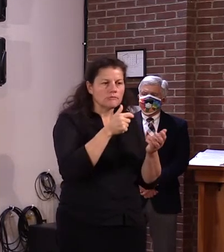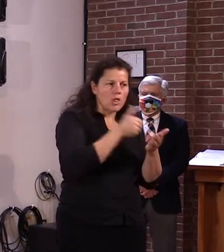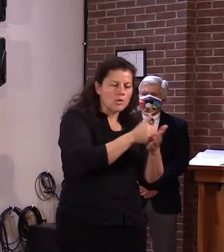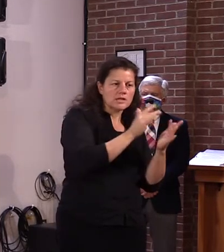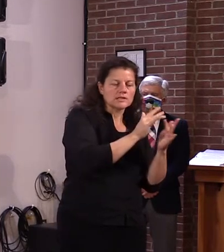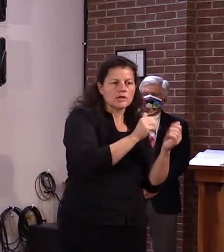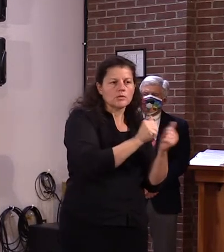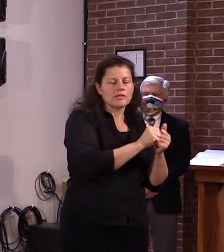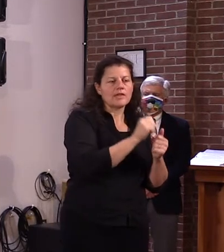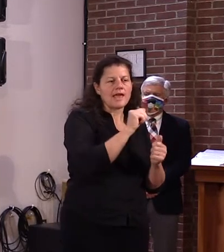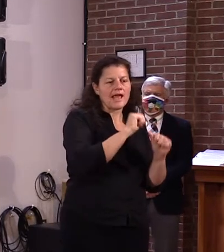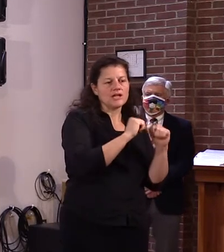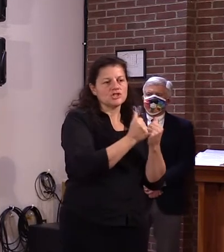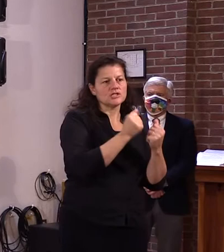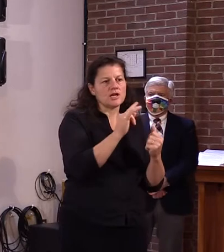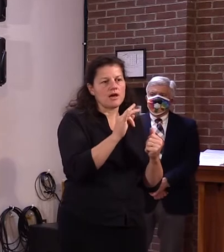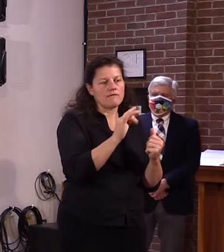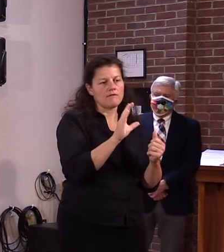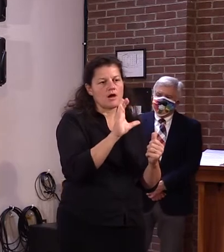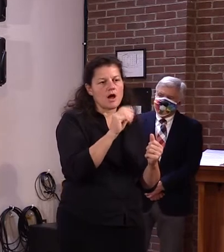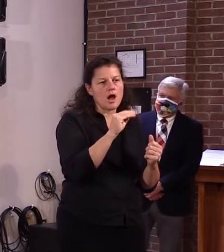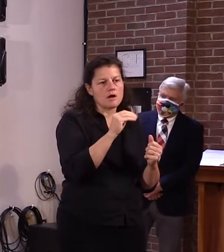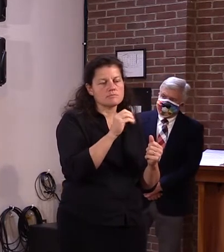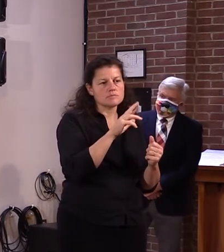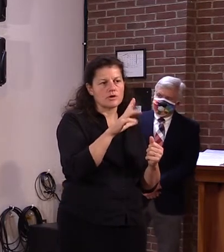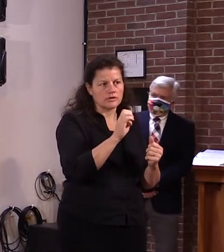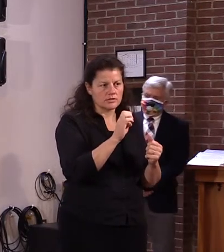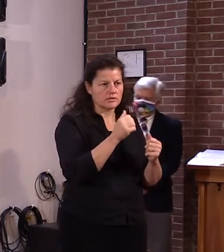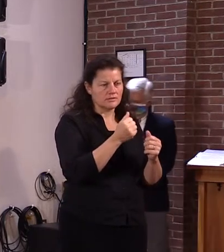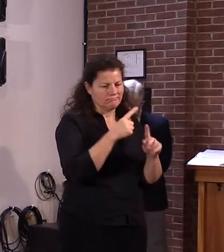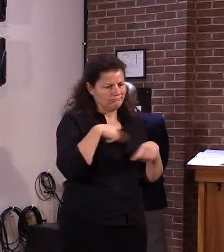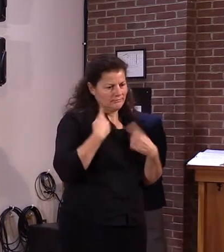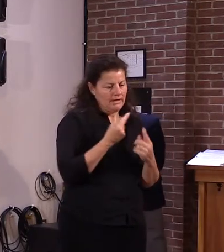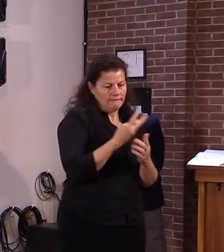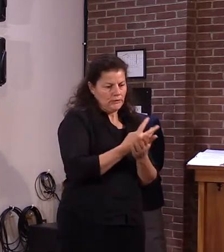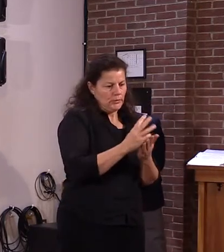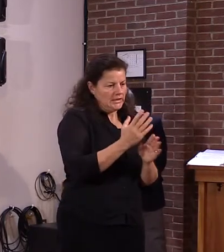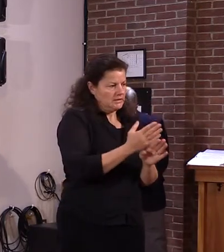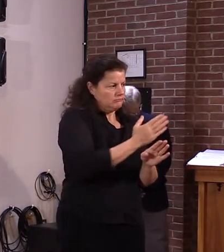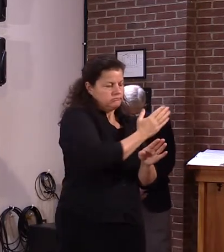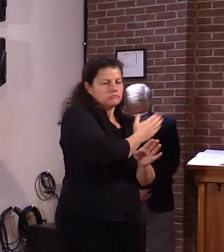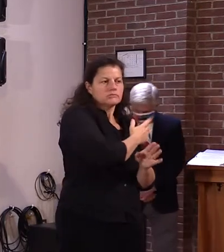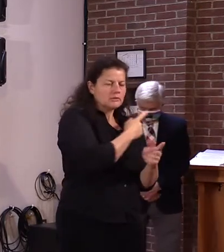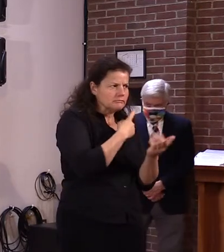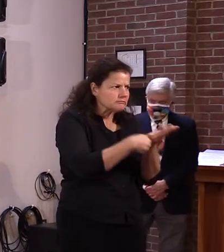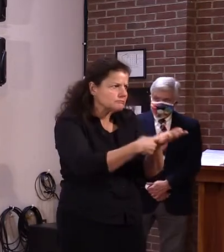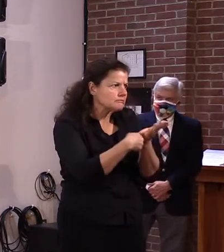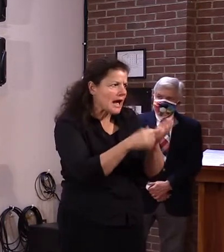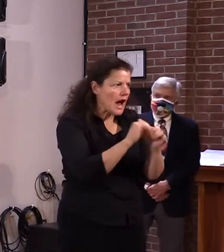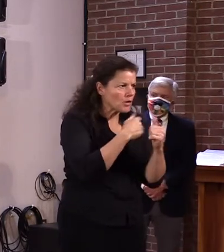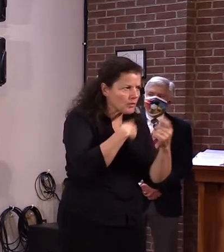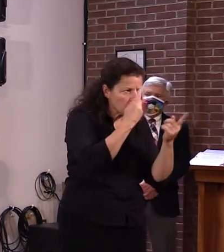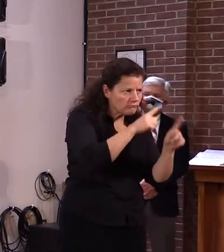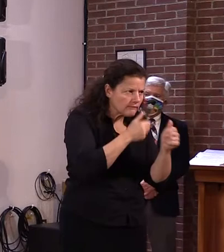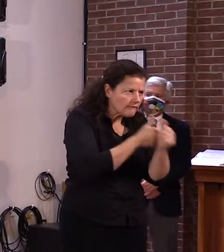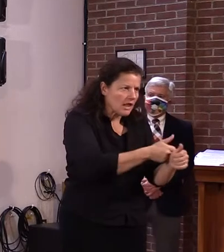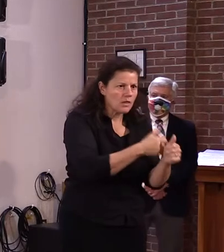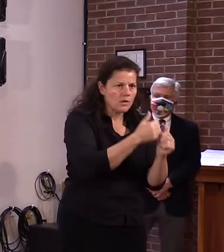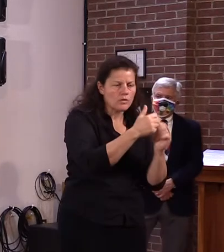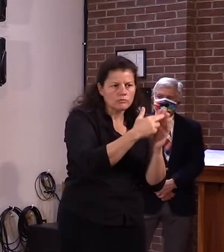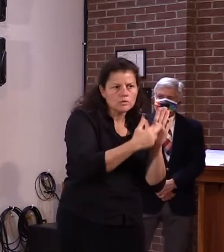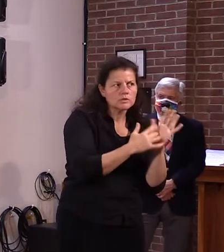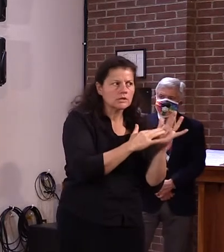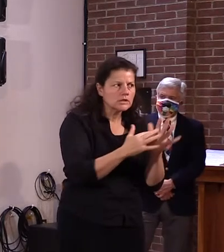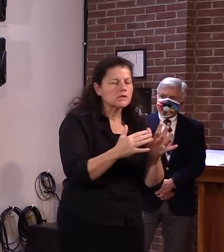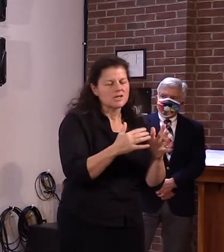even before that, to try to do their best to ensure compliance. Same sort of story we've heard from many Vermont businesses who are in